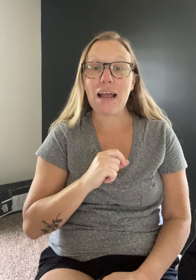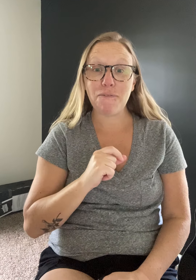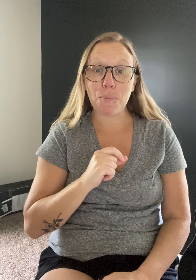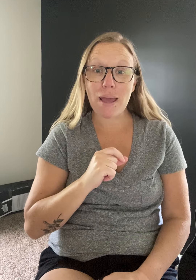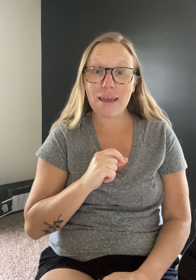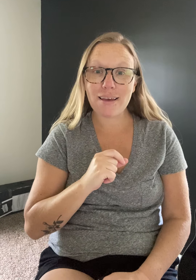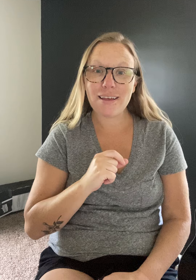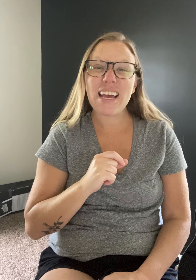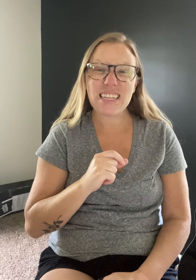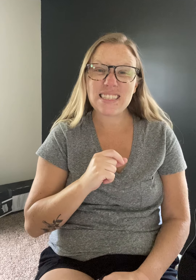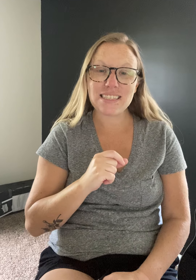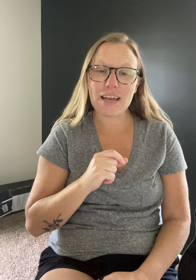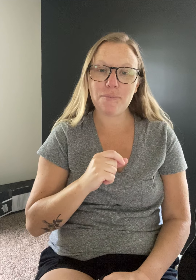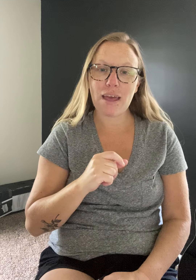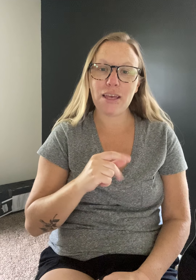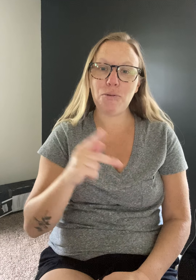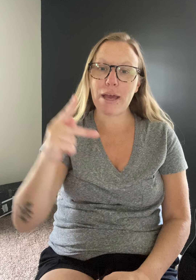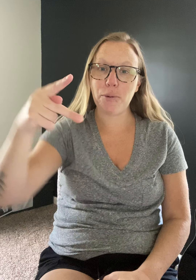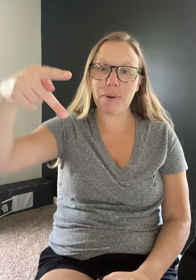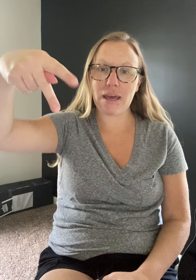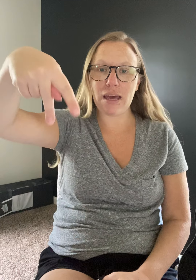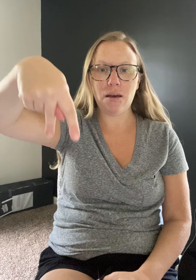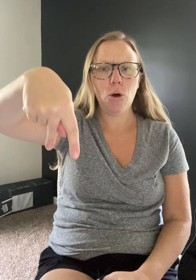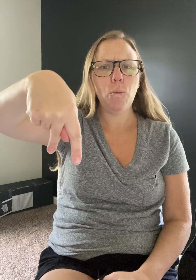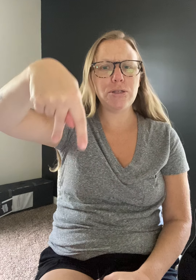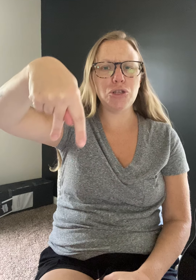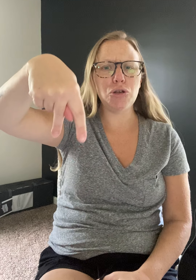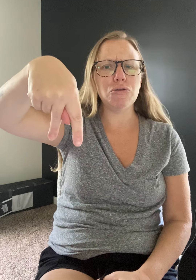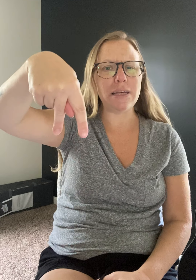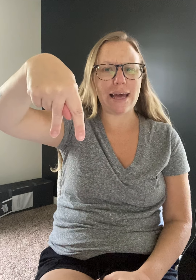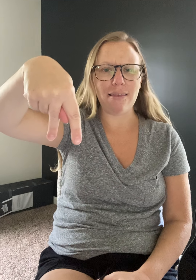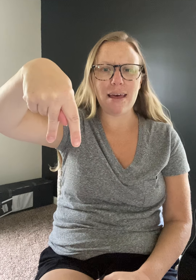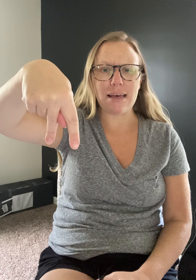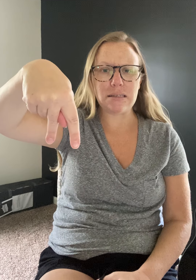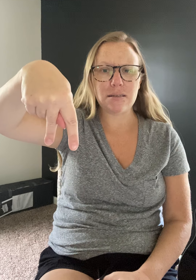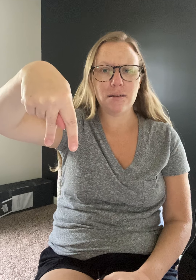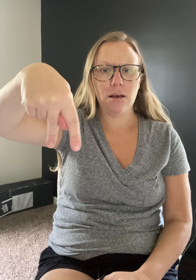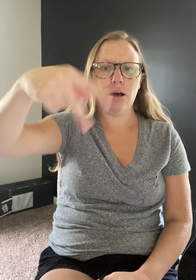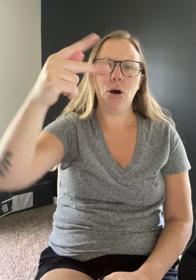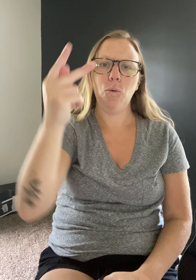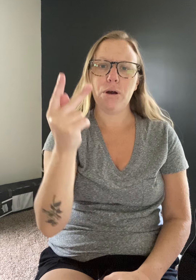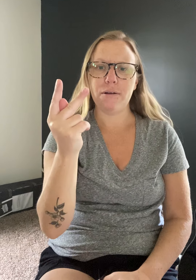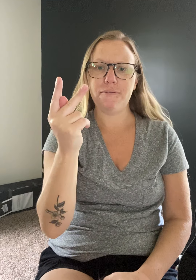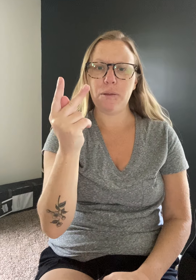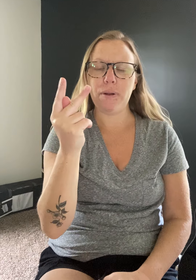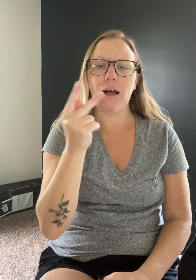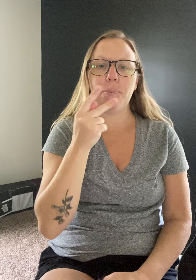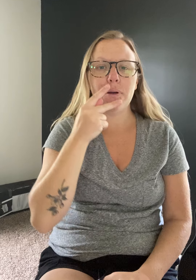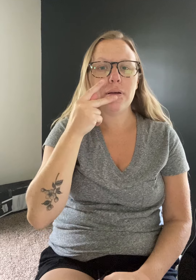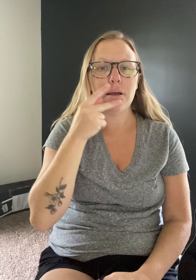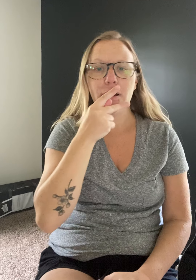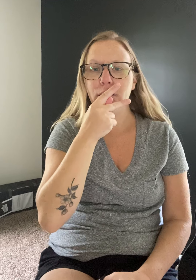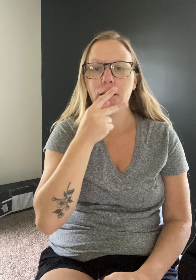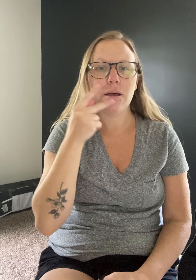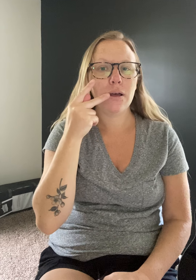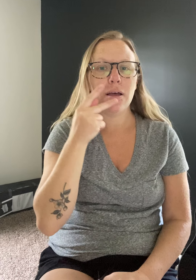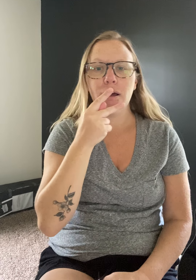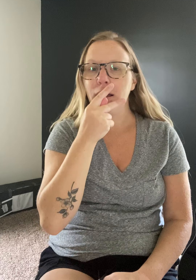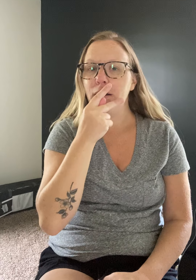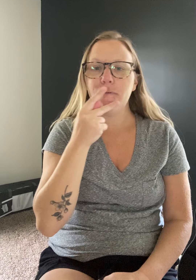And for pink, it's the same thing. You get your P, which is usually like this. We're gonna flip it up for